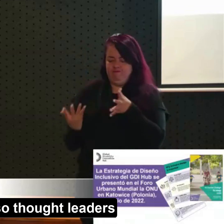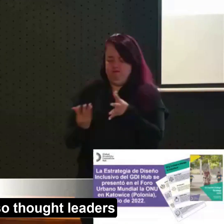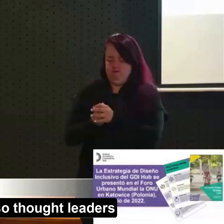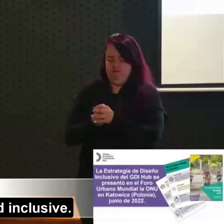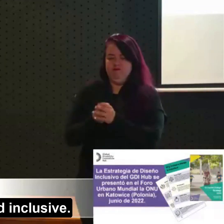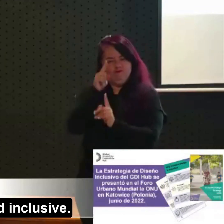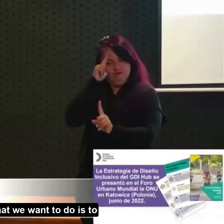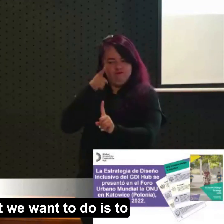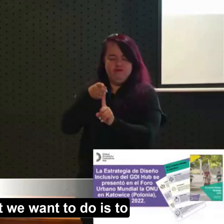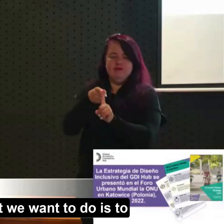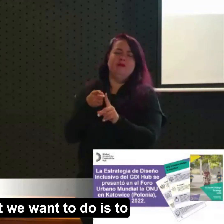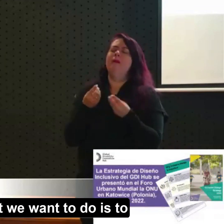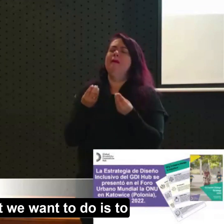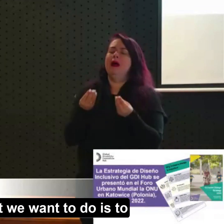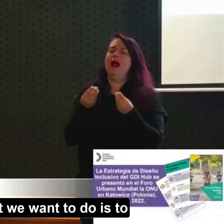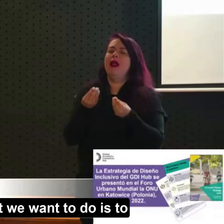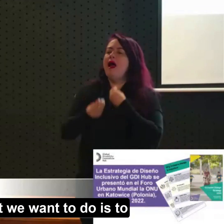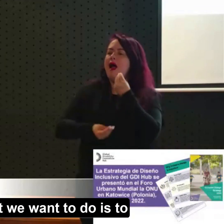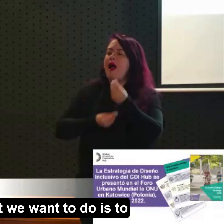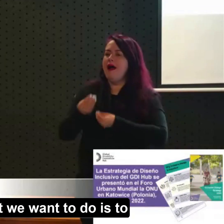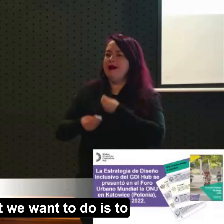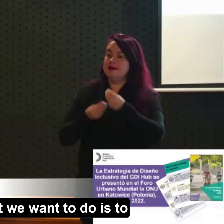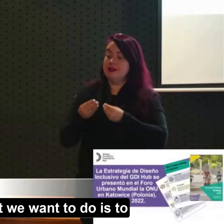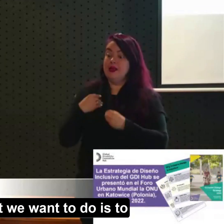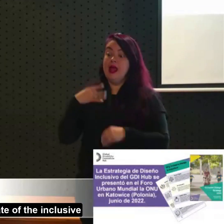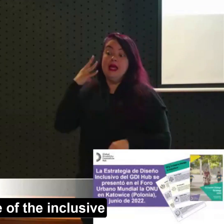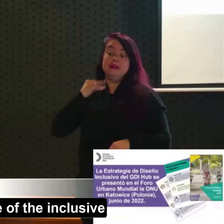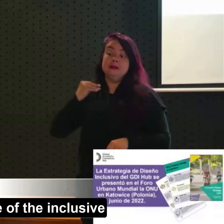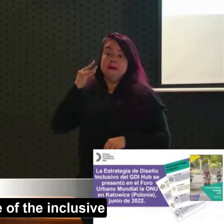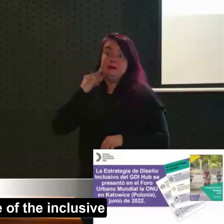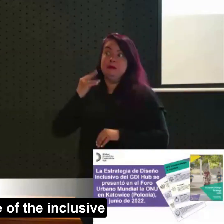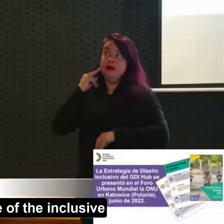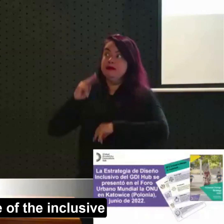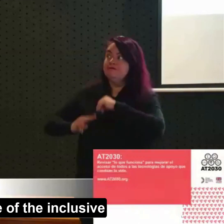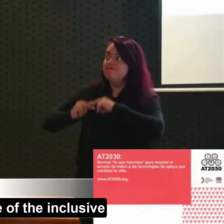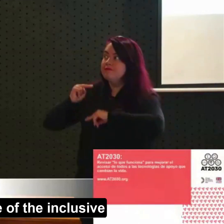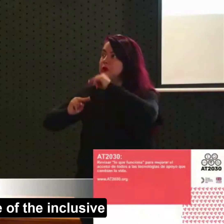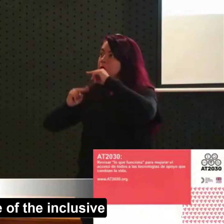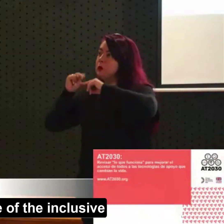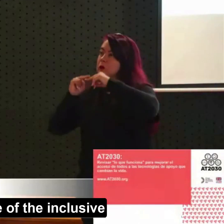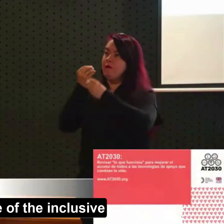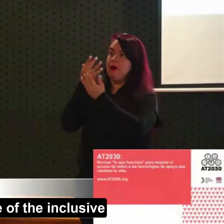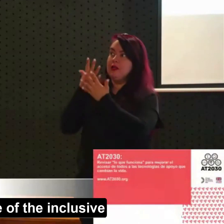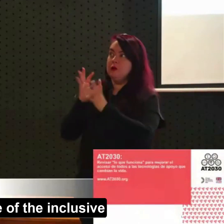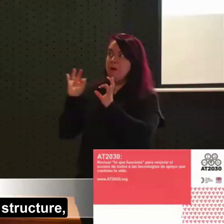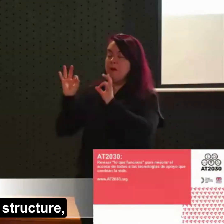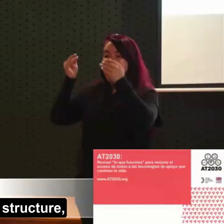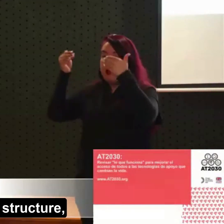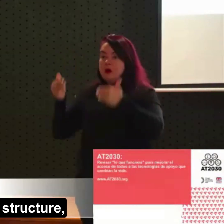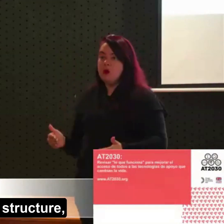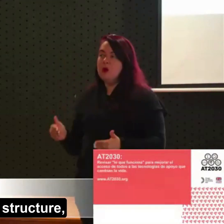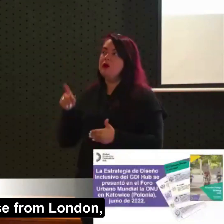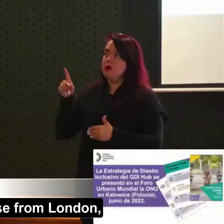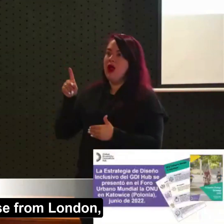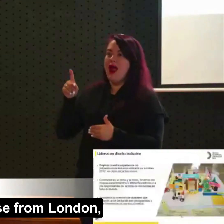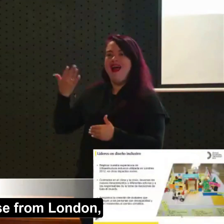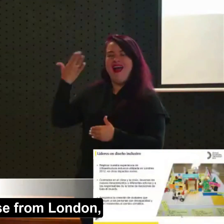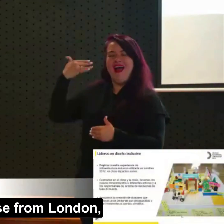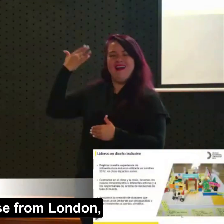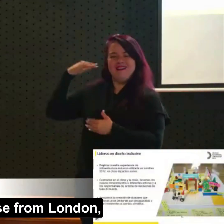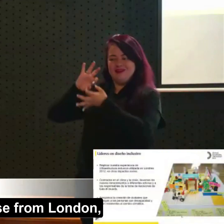thought leaders in inclusive design. What we want to do is to replicate the inclusive